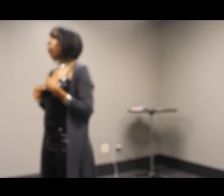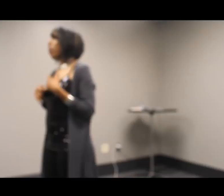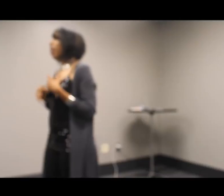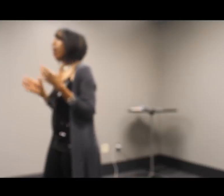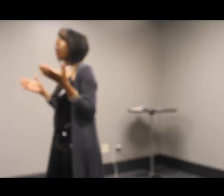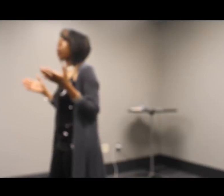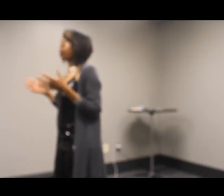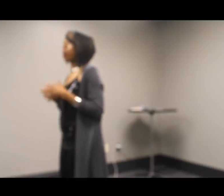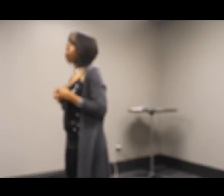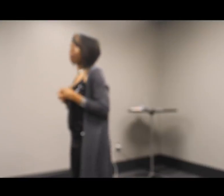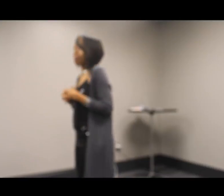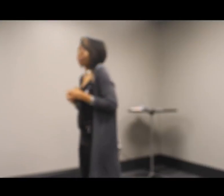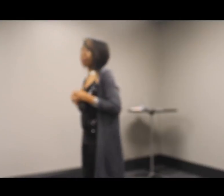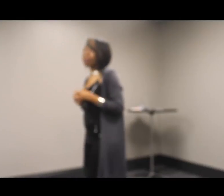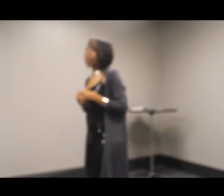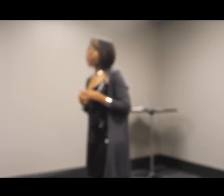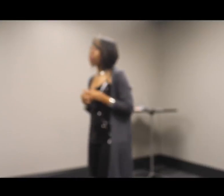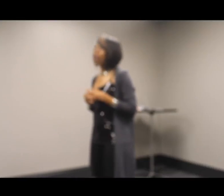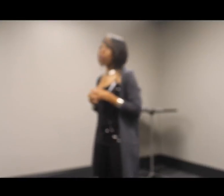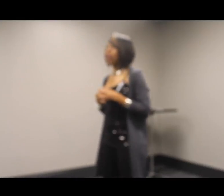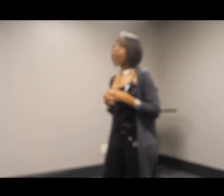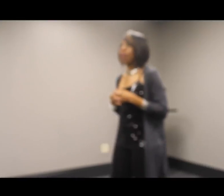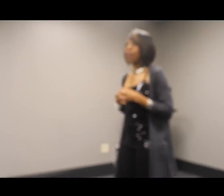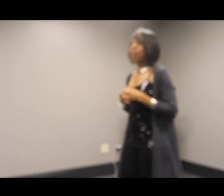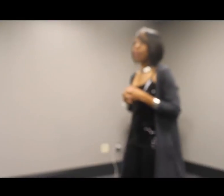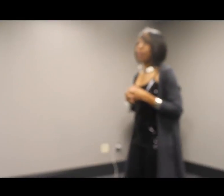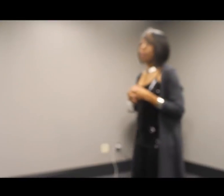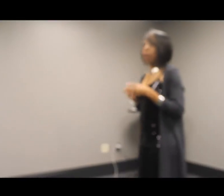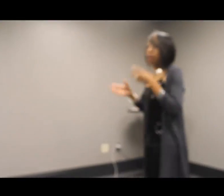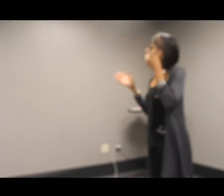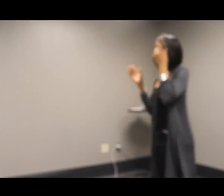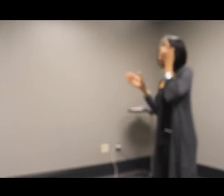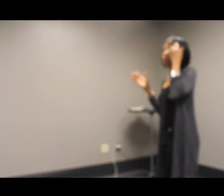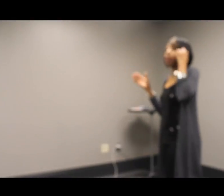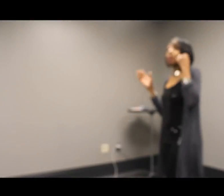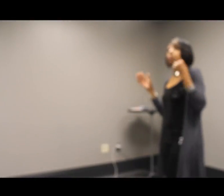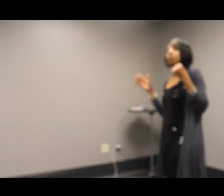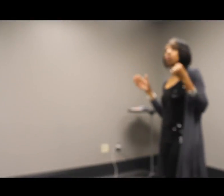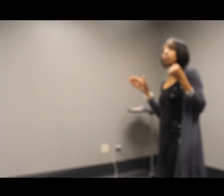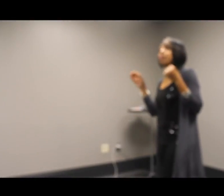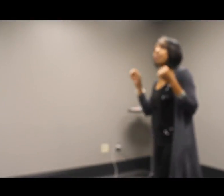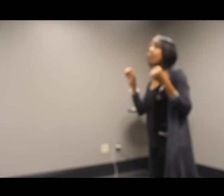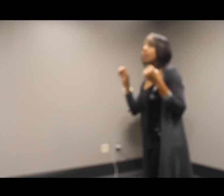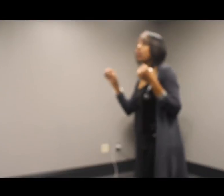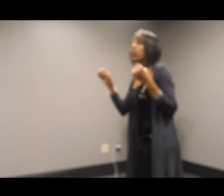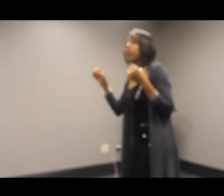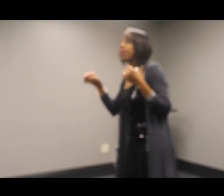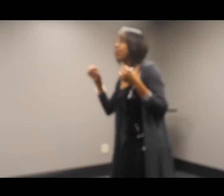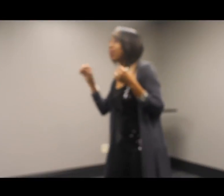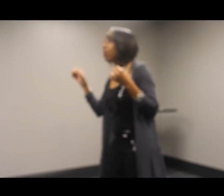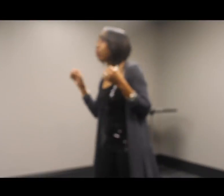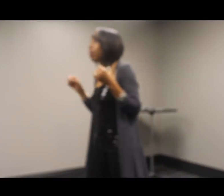Don't run an ad in the newspaper. It's not. They're not reading it. I took a class with a gentleman. He said he's 30. He's never read